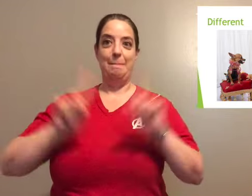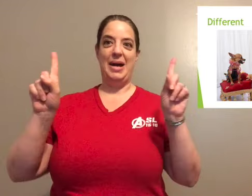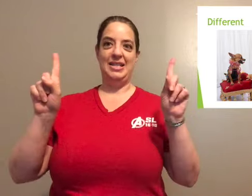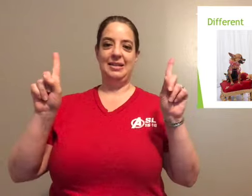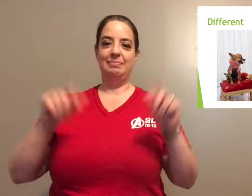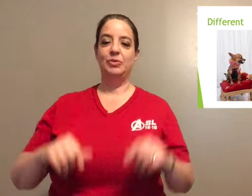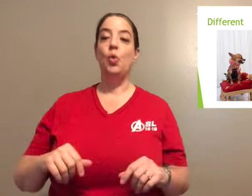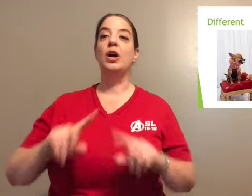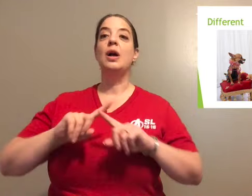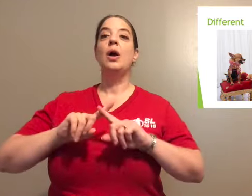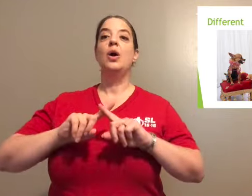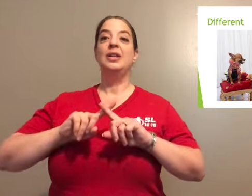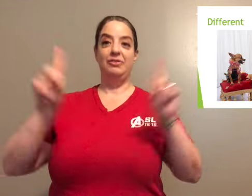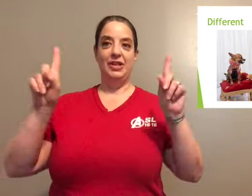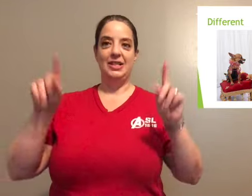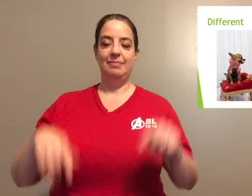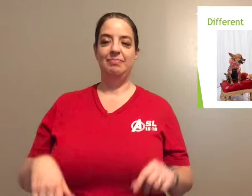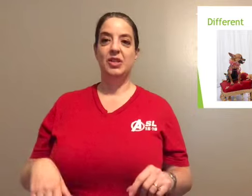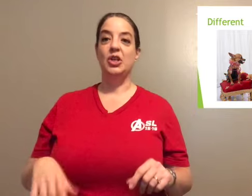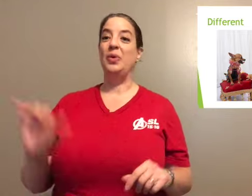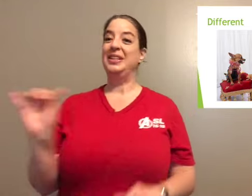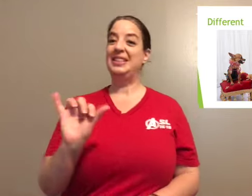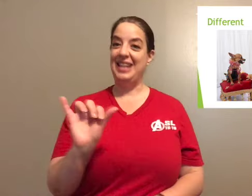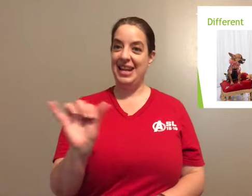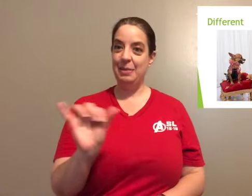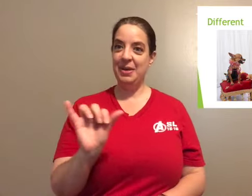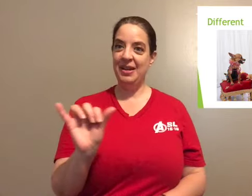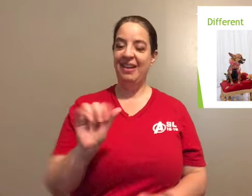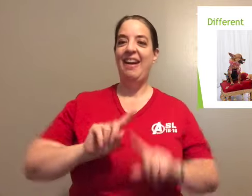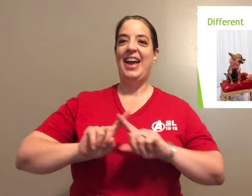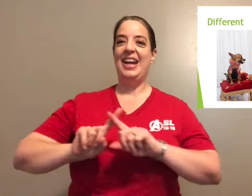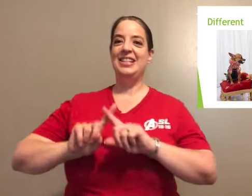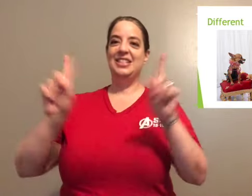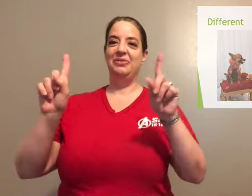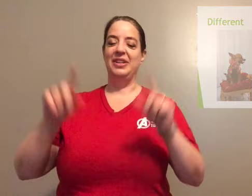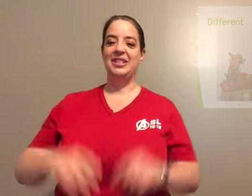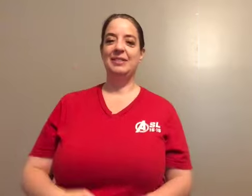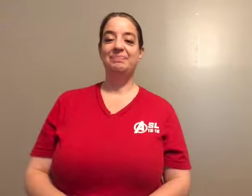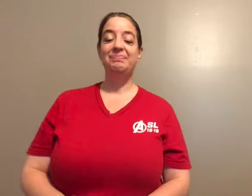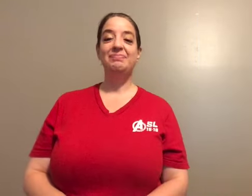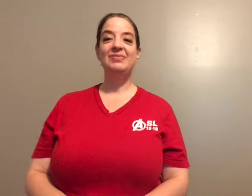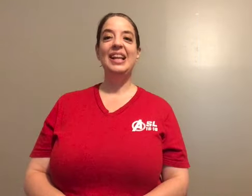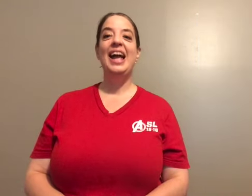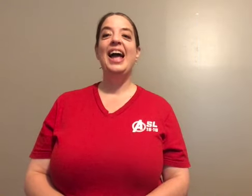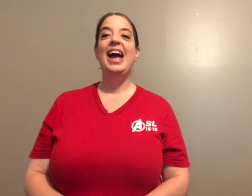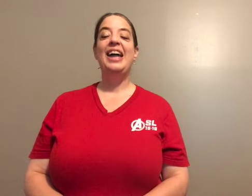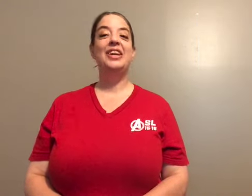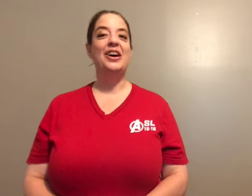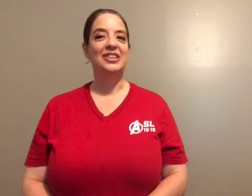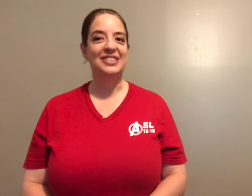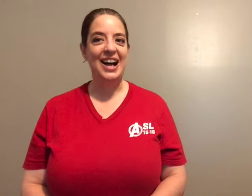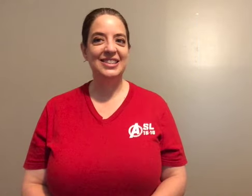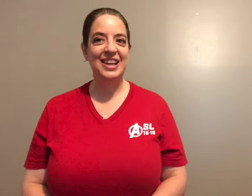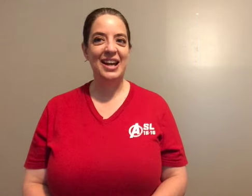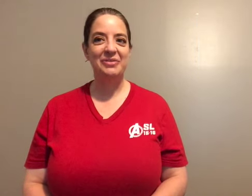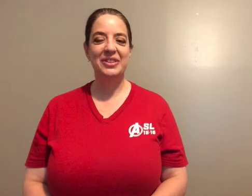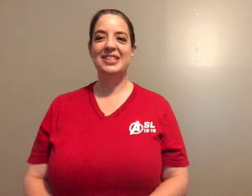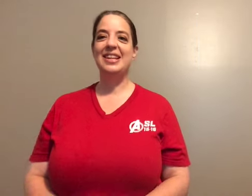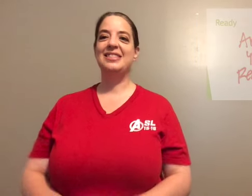But or different. So same and different. And then our last sign for this lesson